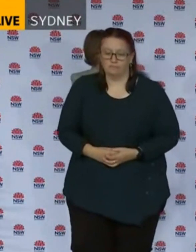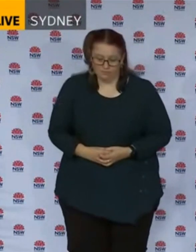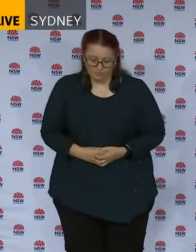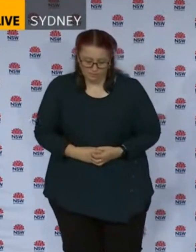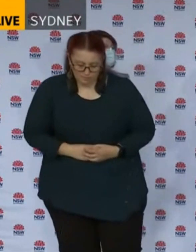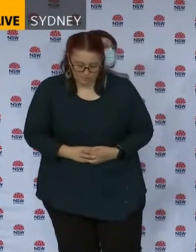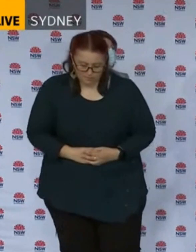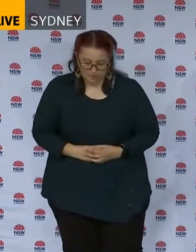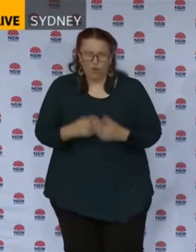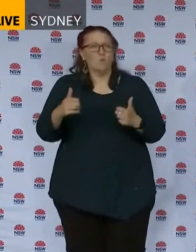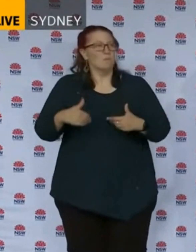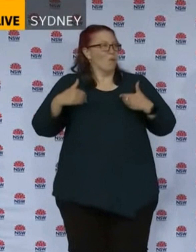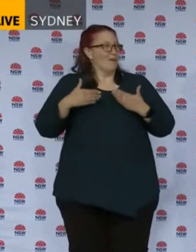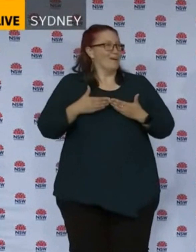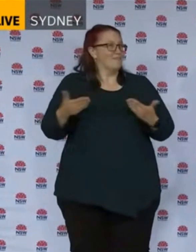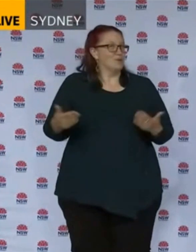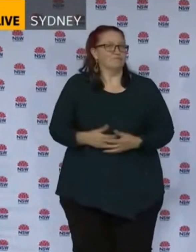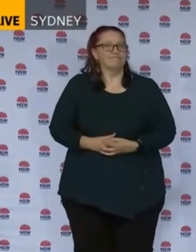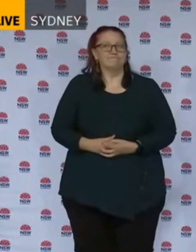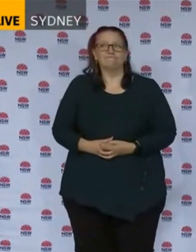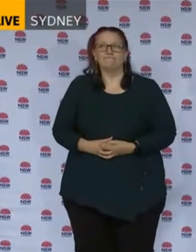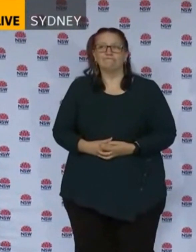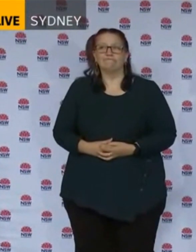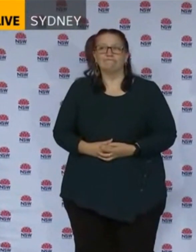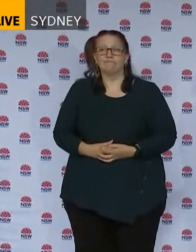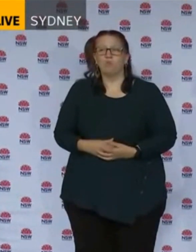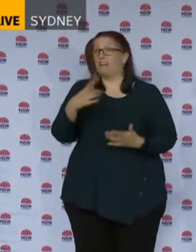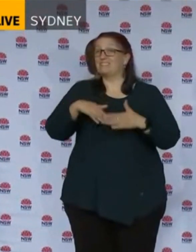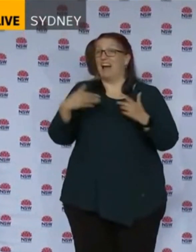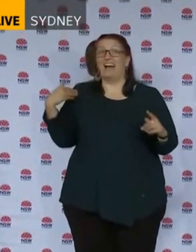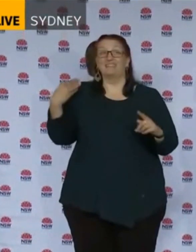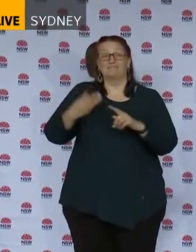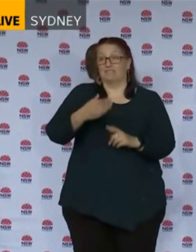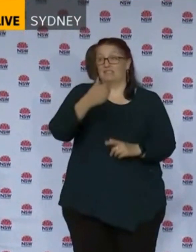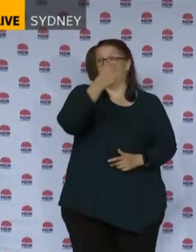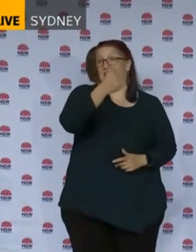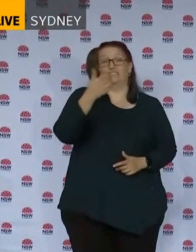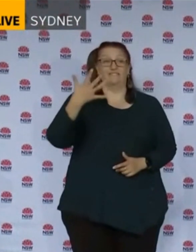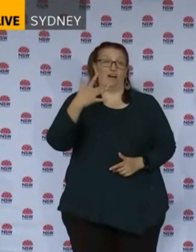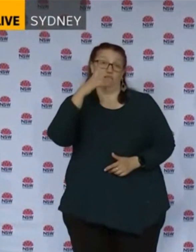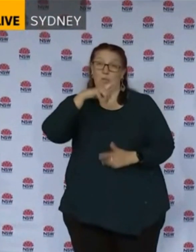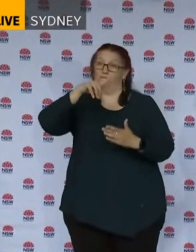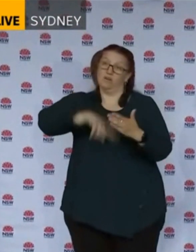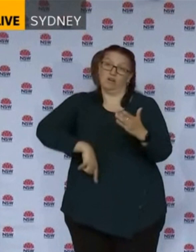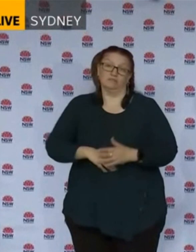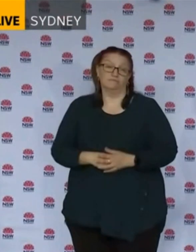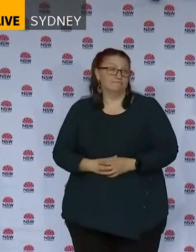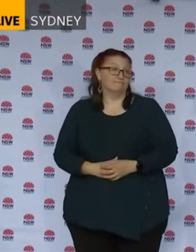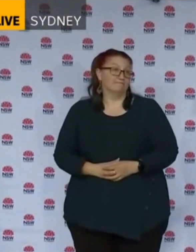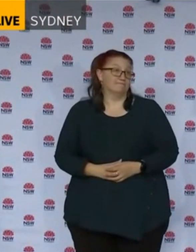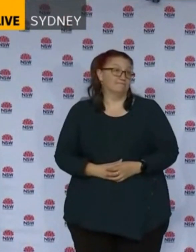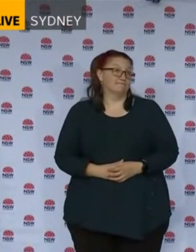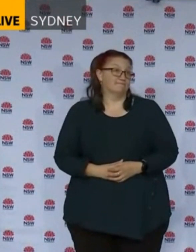Good morning. In the last 24 hours, 65 personal infringement notices were issued. One of those